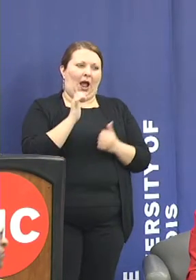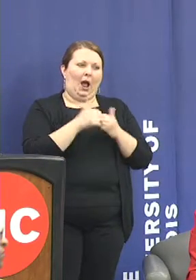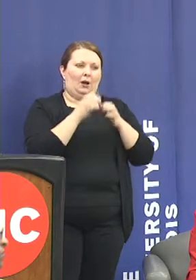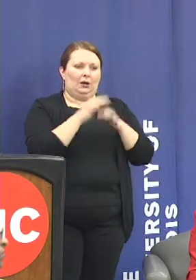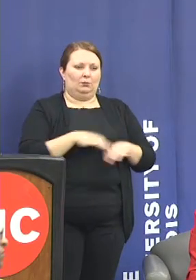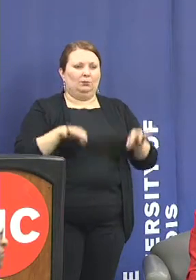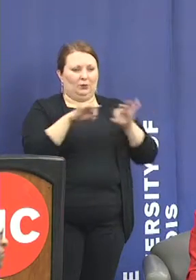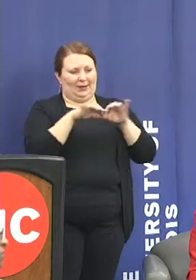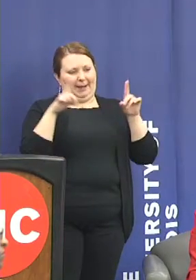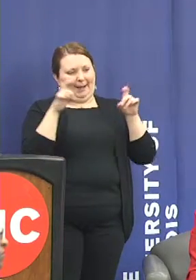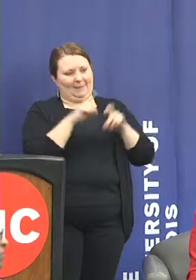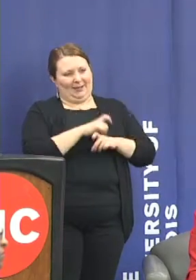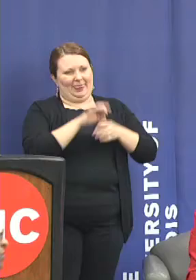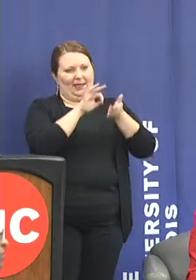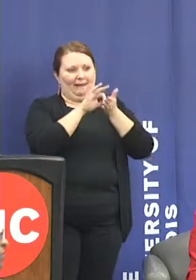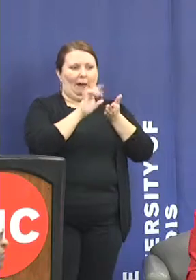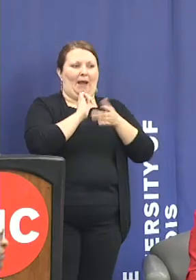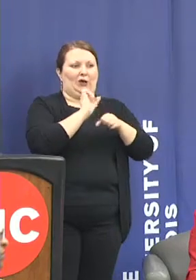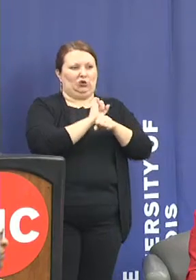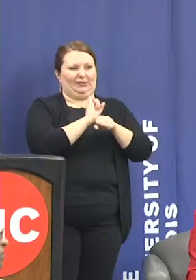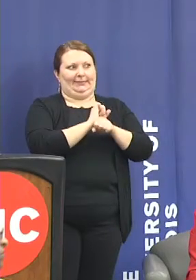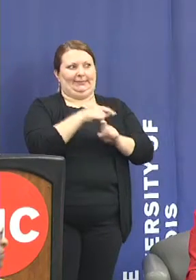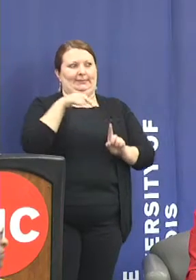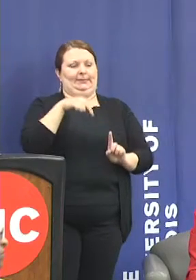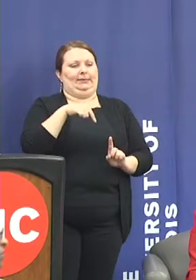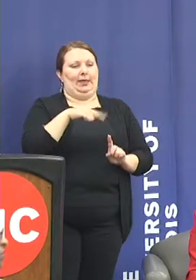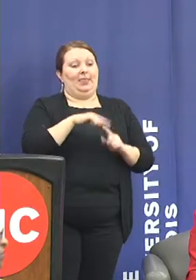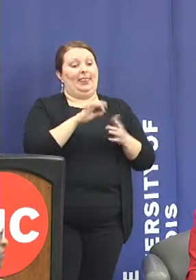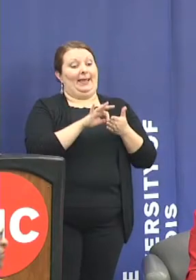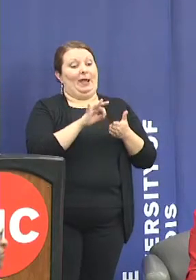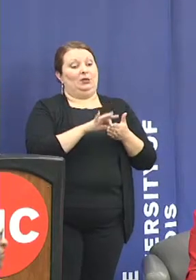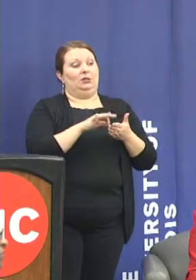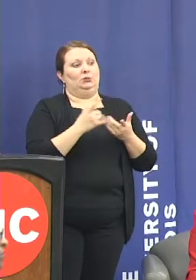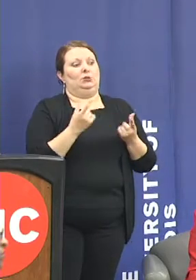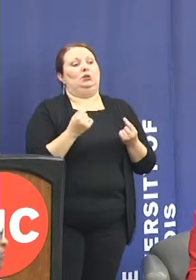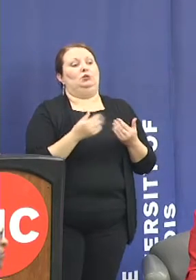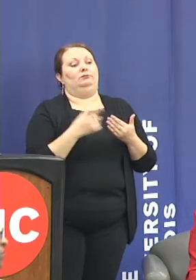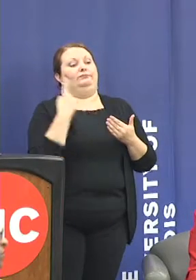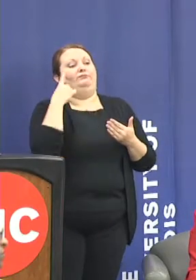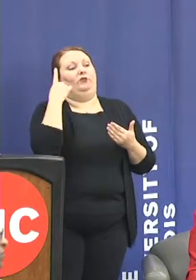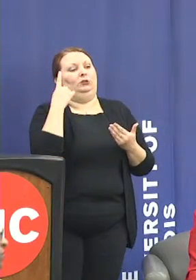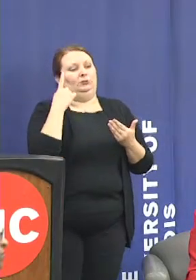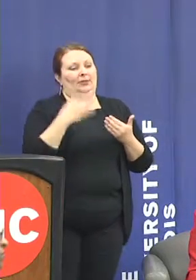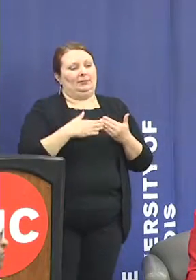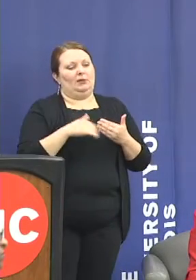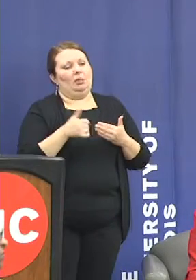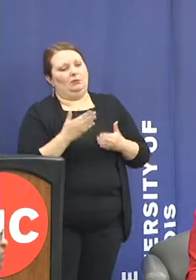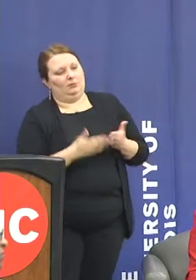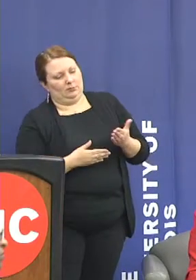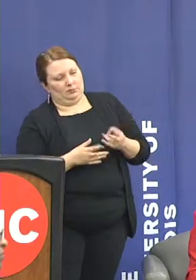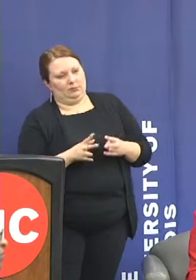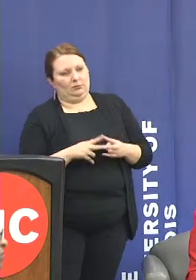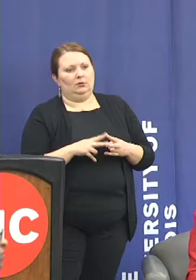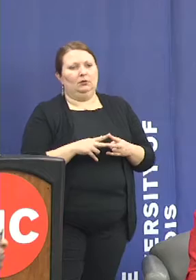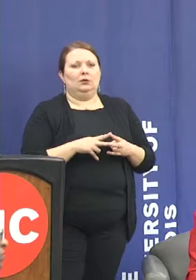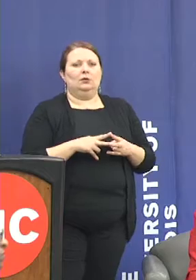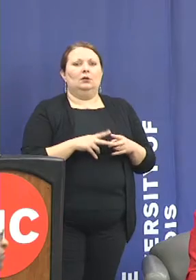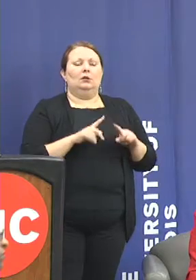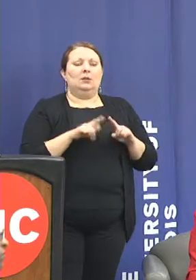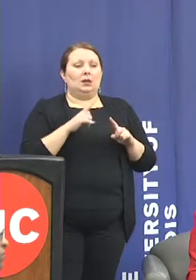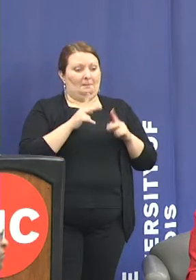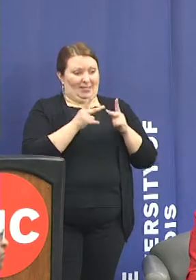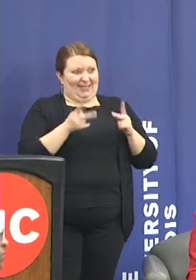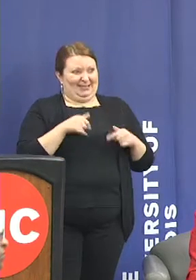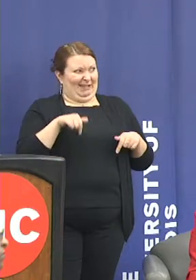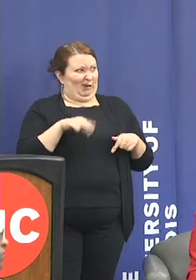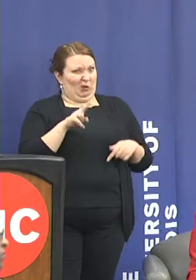how complicated the count is. And then of course what the counting does, right, is the other piece. But like, in a